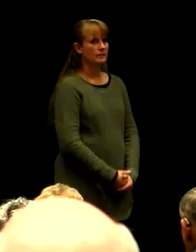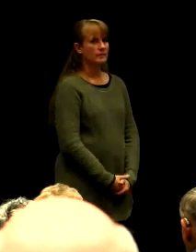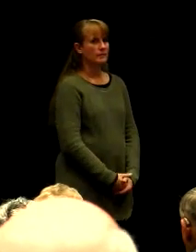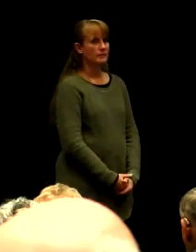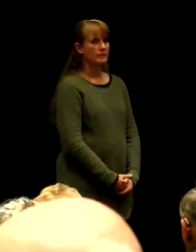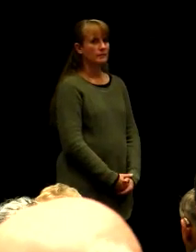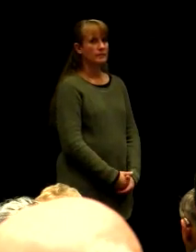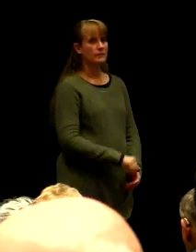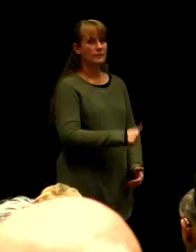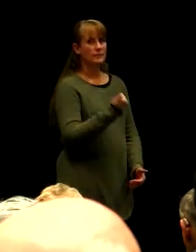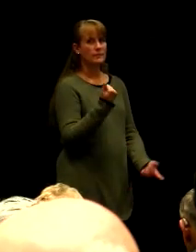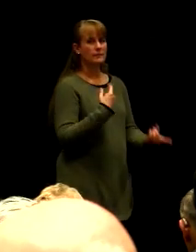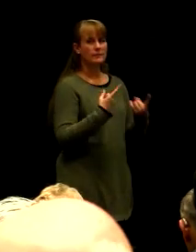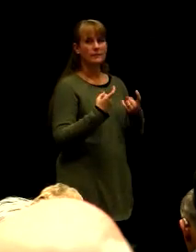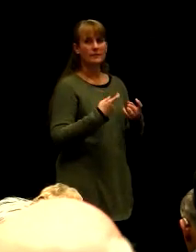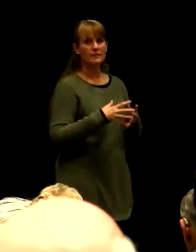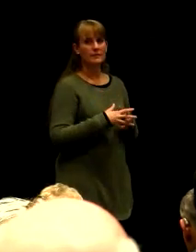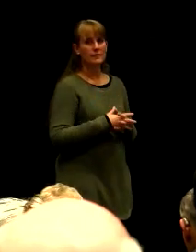Any other questions?